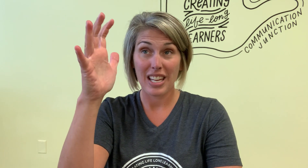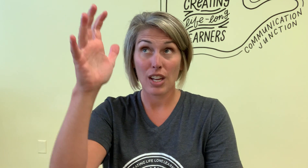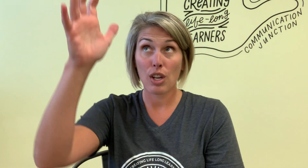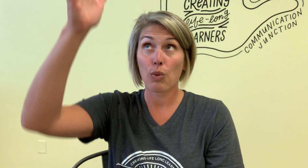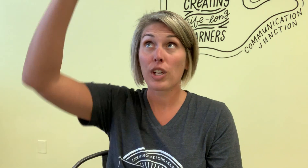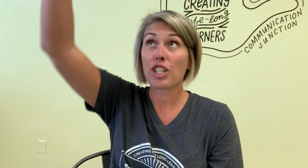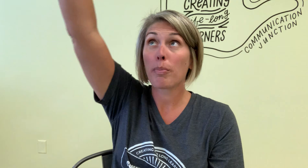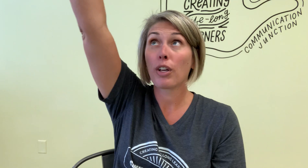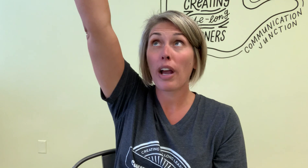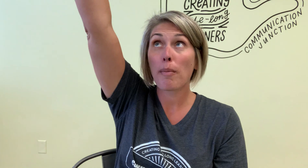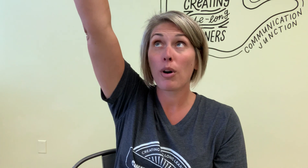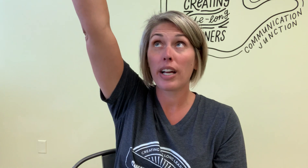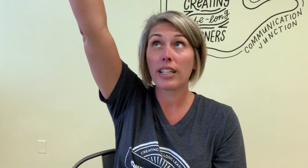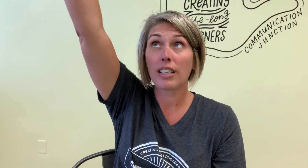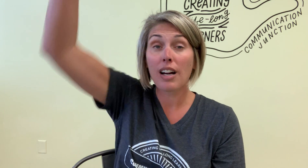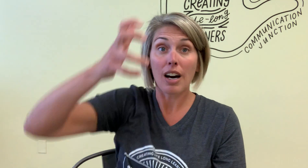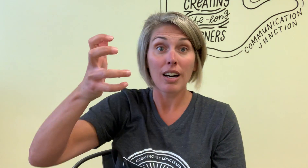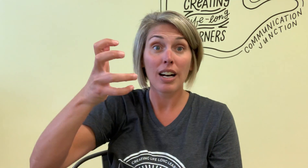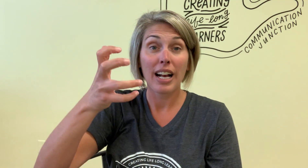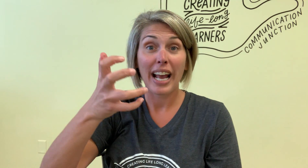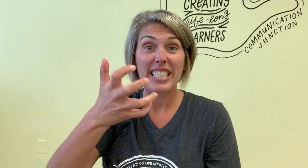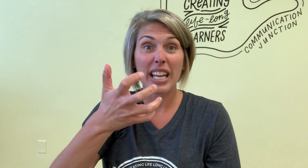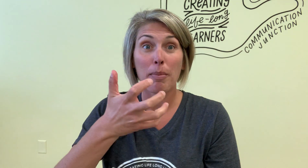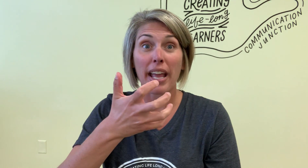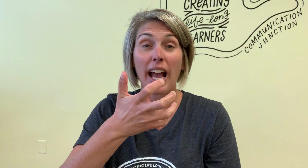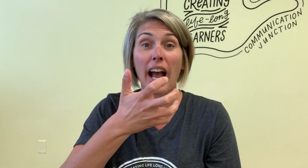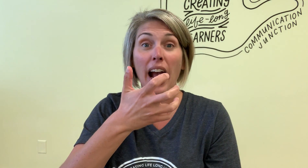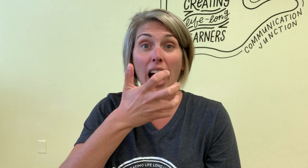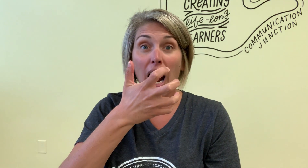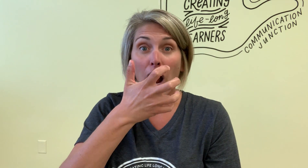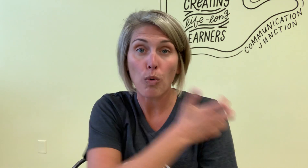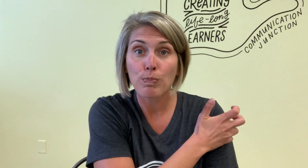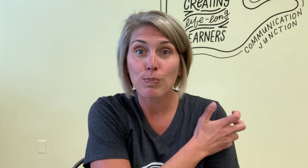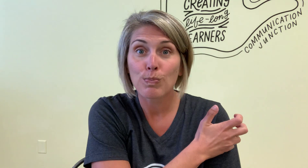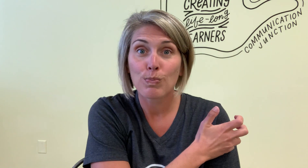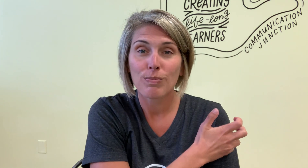tree. Reach up and grab one and take a bite.